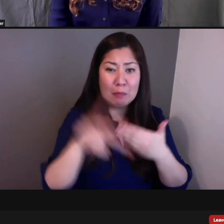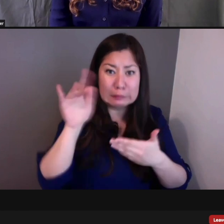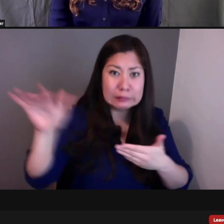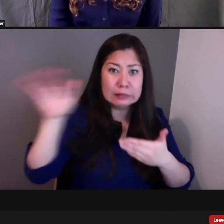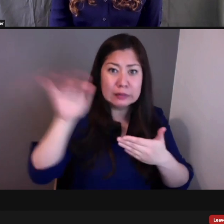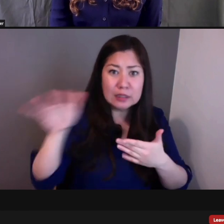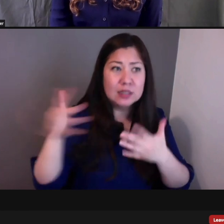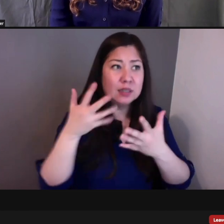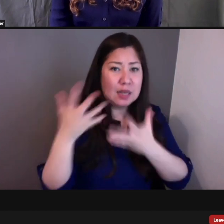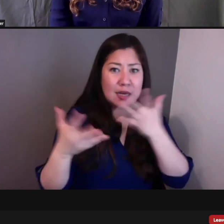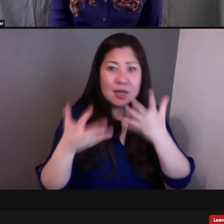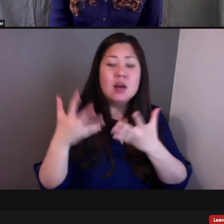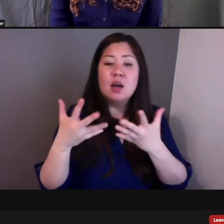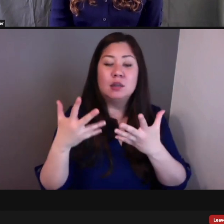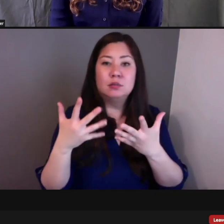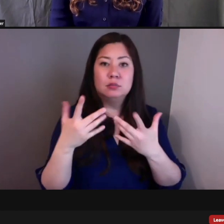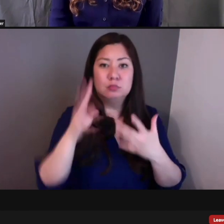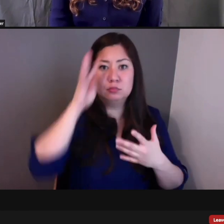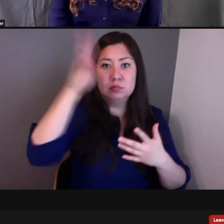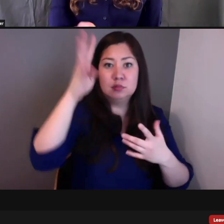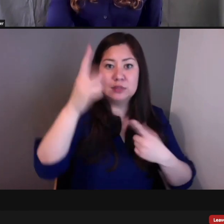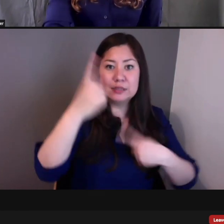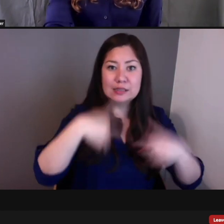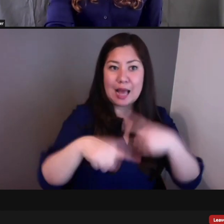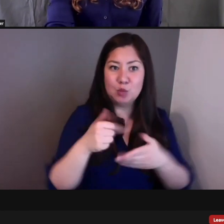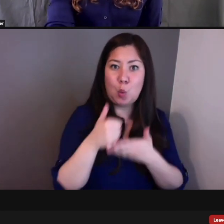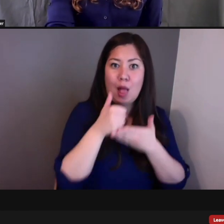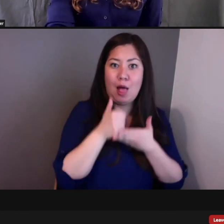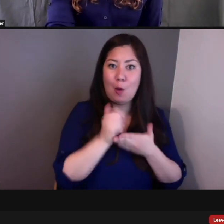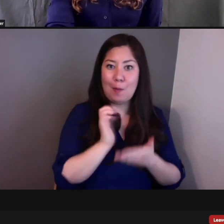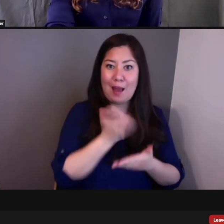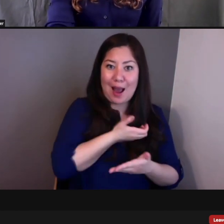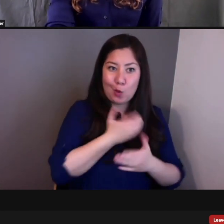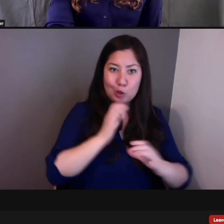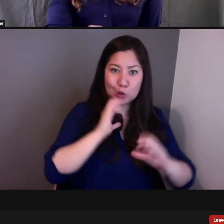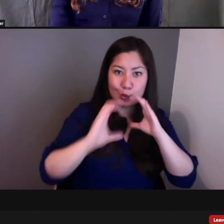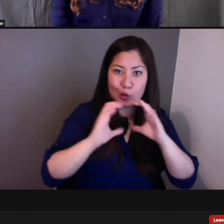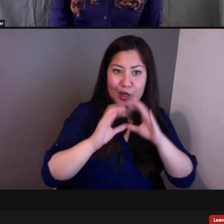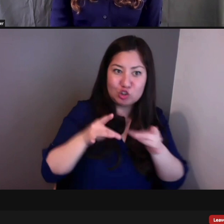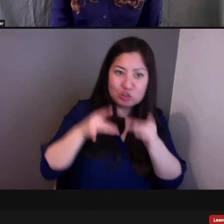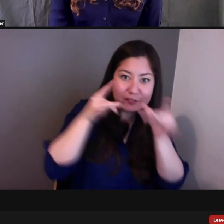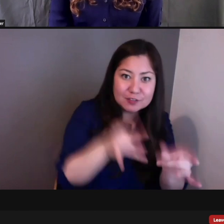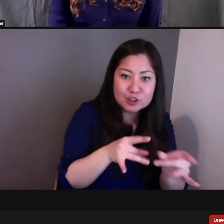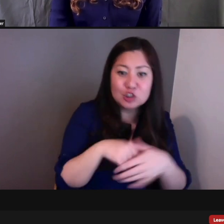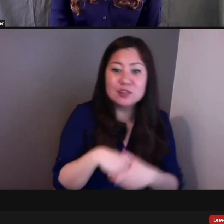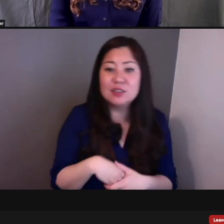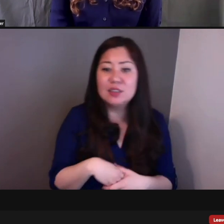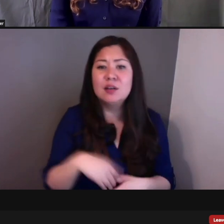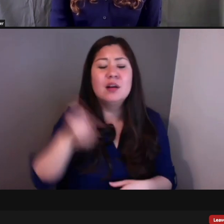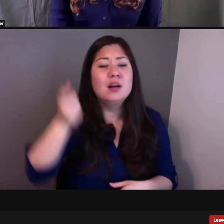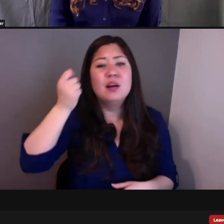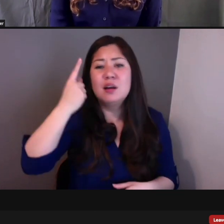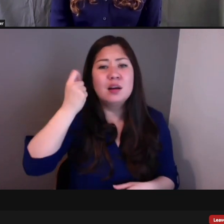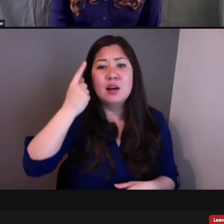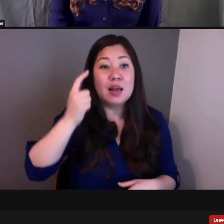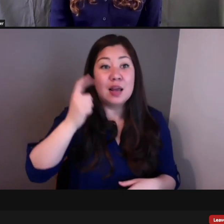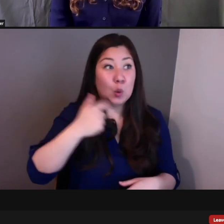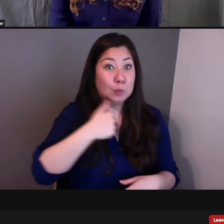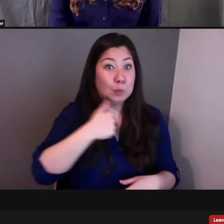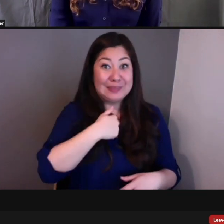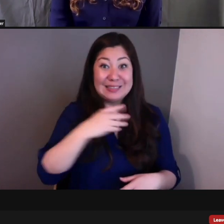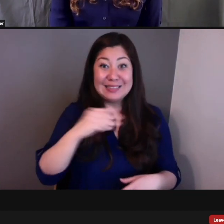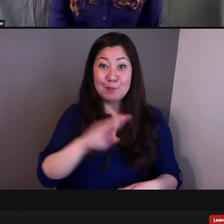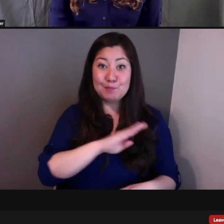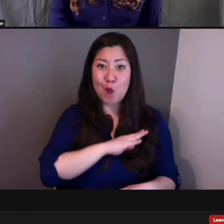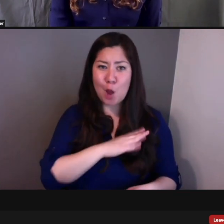sign and then fingerspell the words. That's typically, that would be just like them reading, and that's not equitable. So deaf people have to